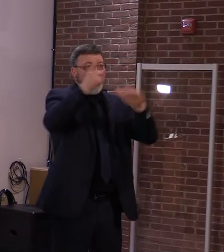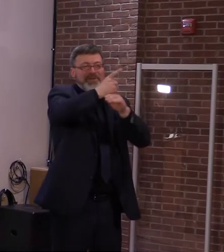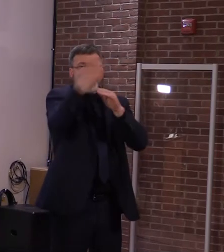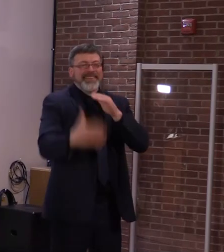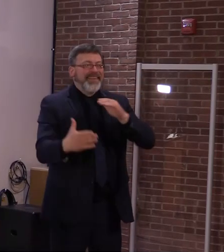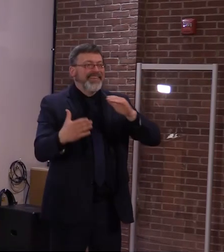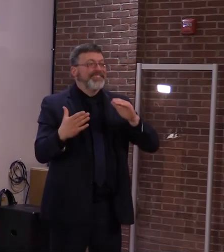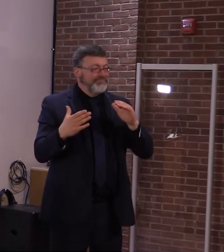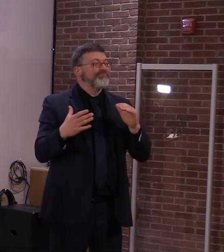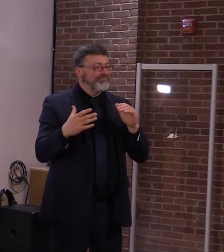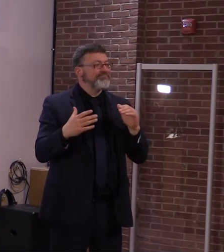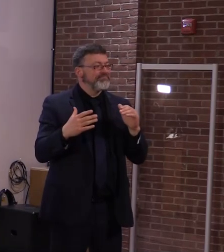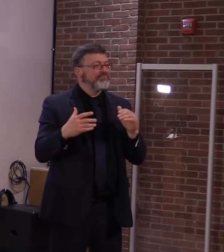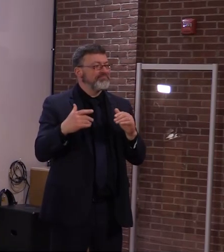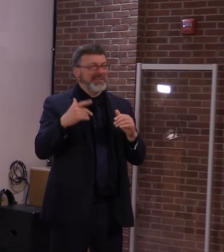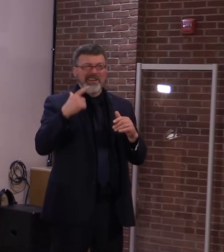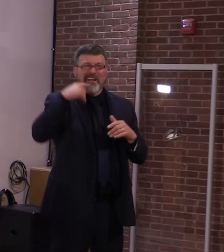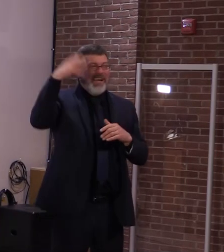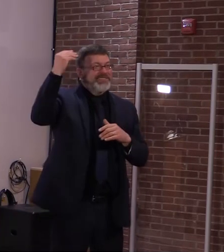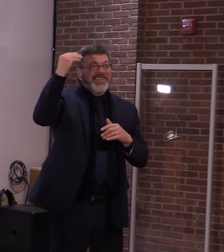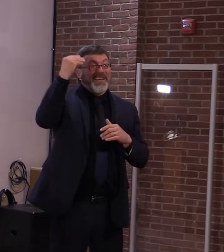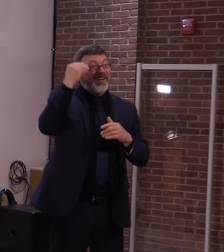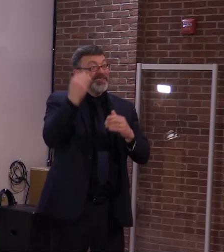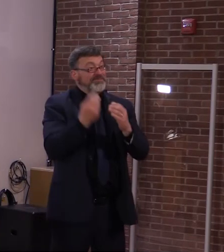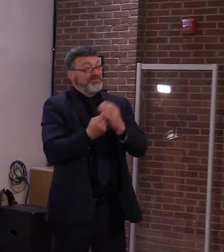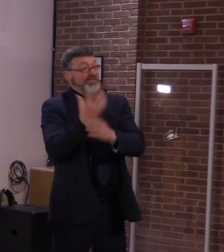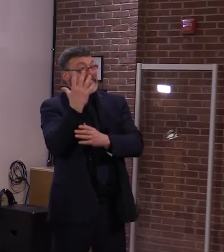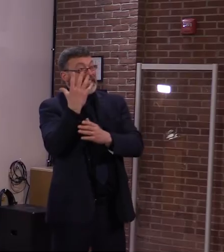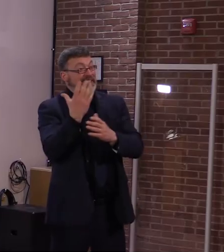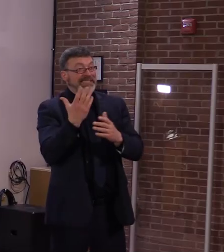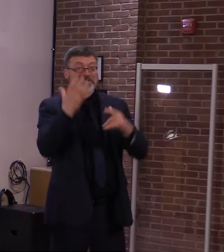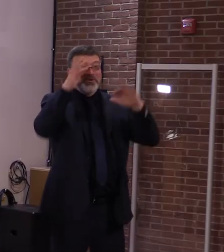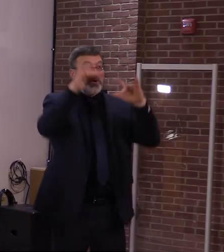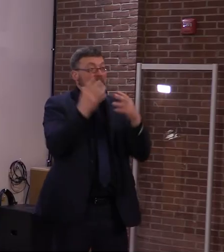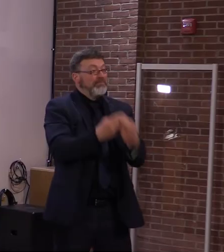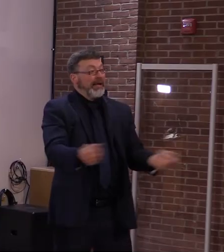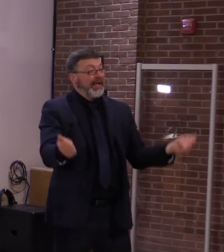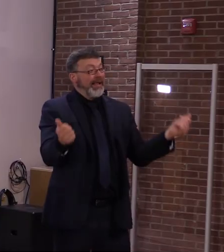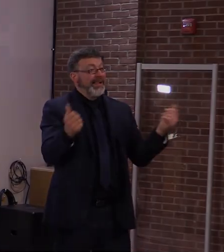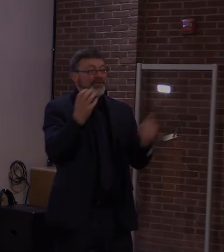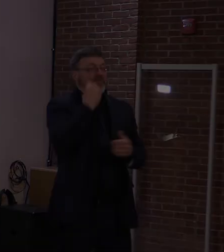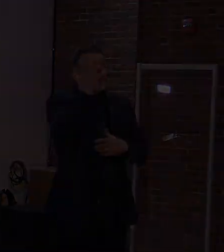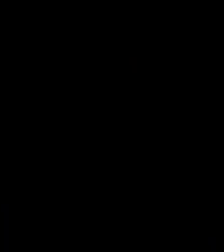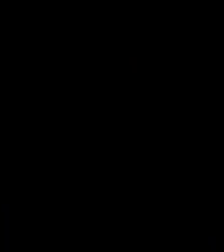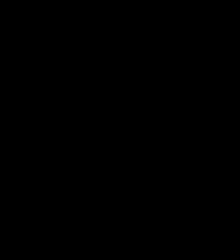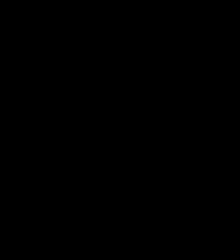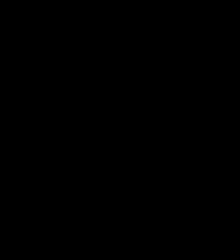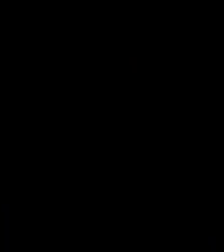as we welcome spring back again, and we'll have more on Tuesday. Thank you.